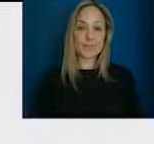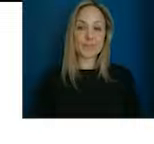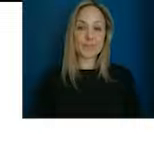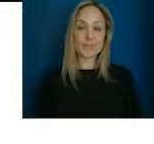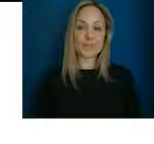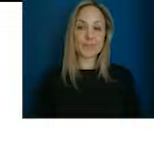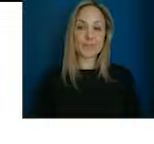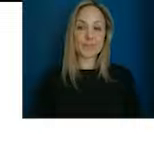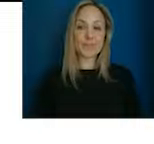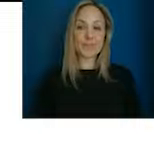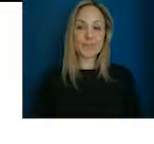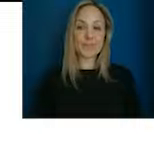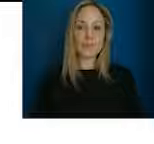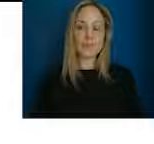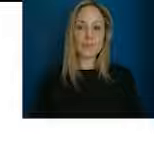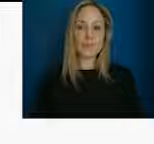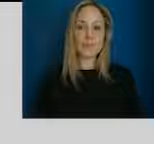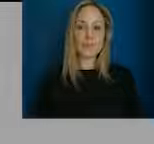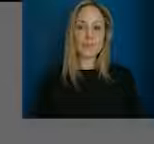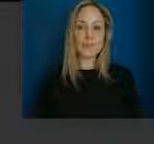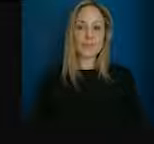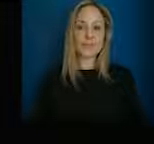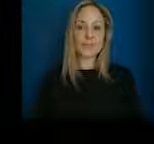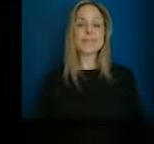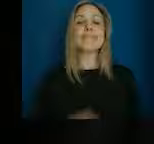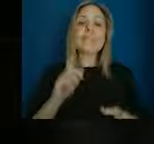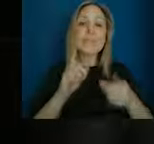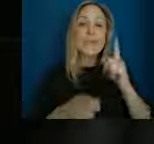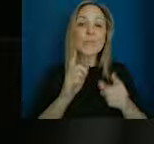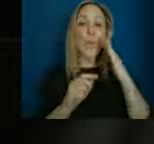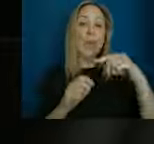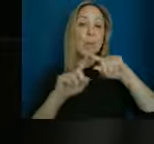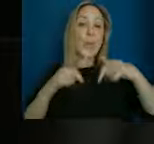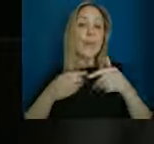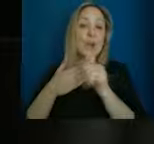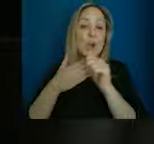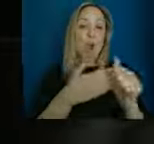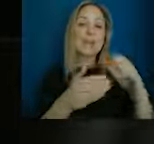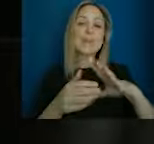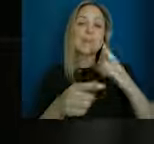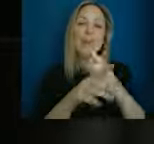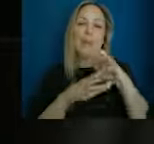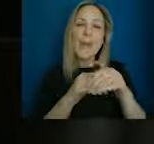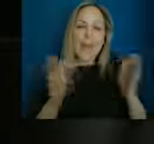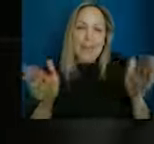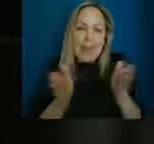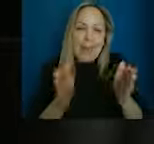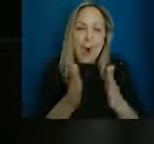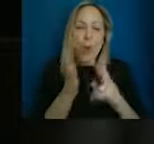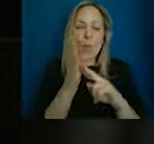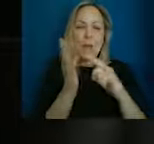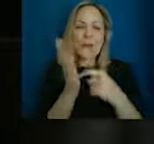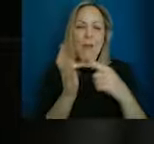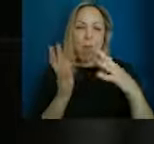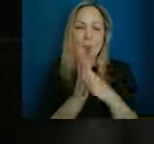Sometimes when we guide, we need to talk about narrow spaces. In a conversation about narrow space, this is the sign we